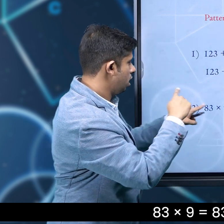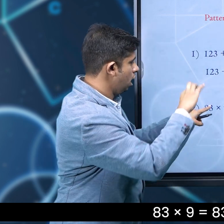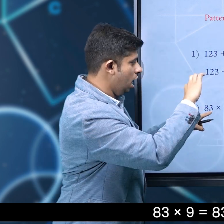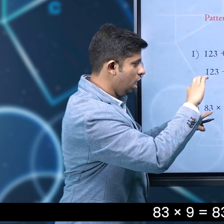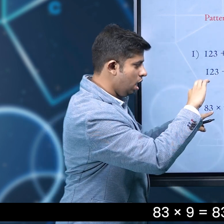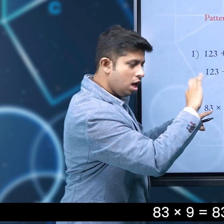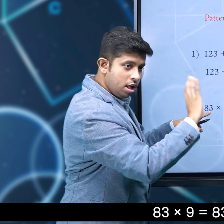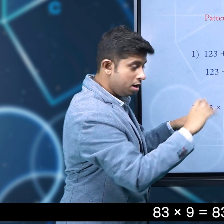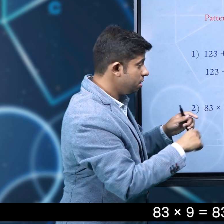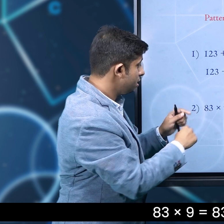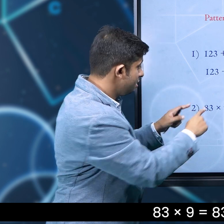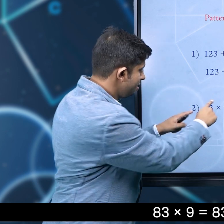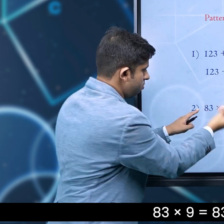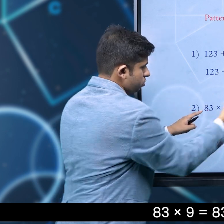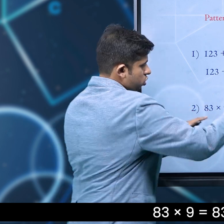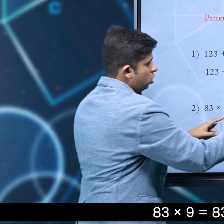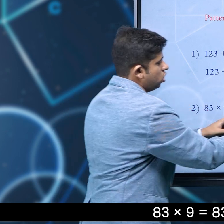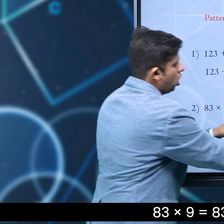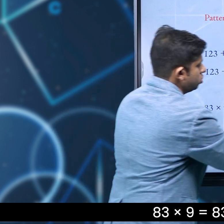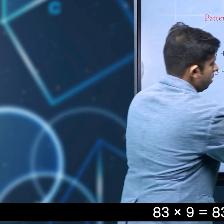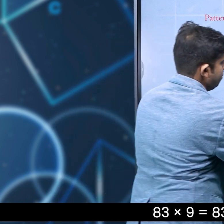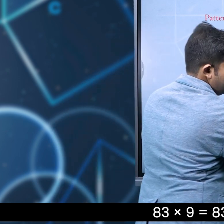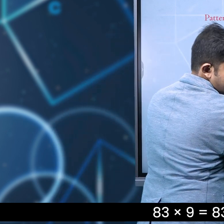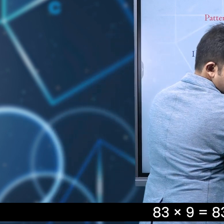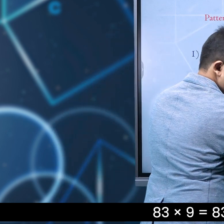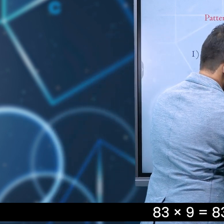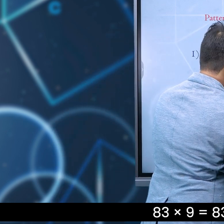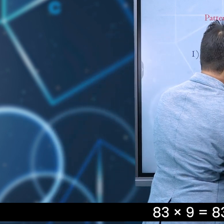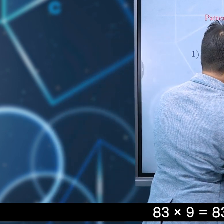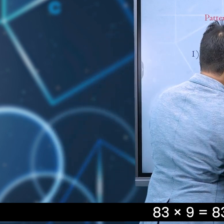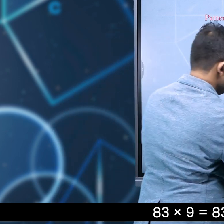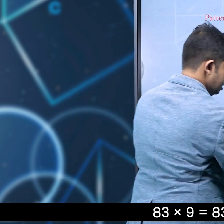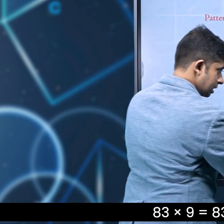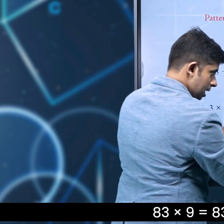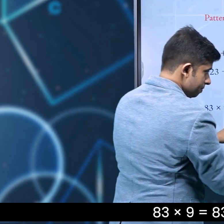83 into 9 is equal to 83 into 10 minus 1.